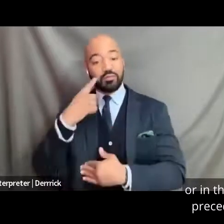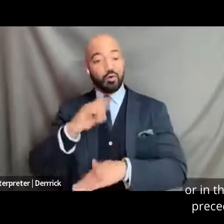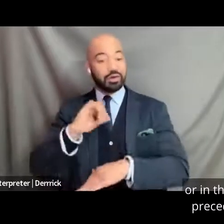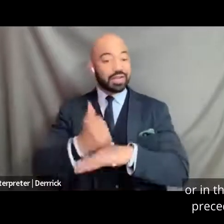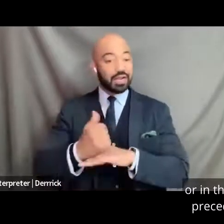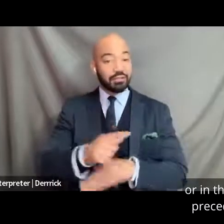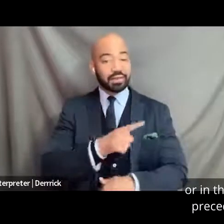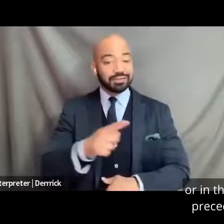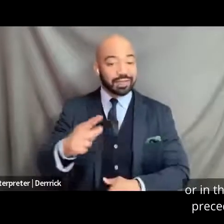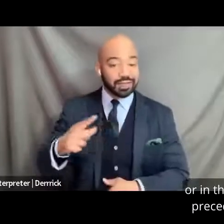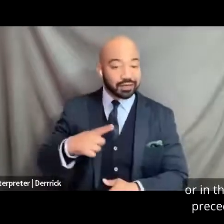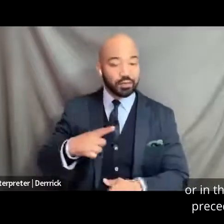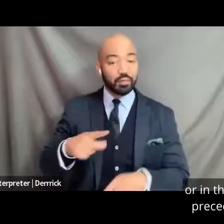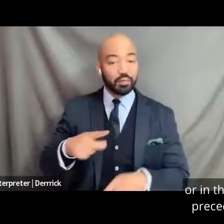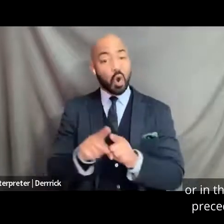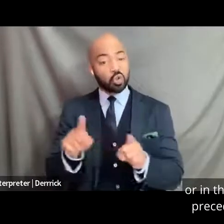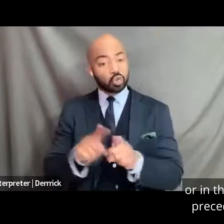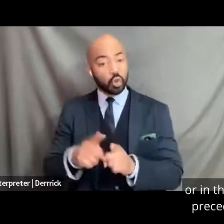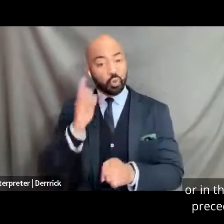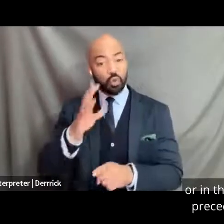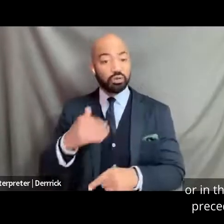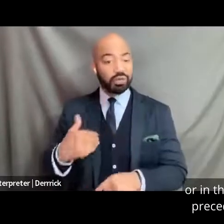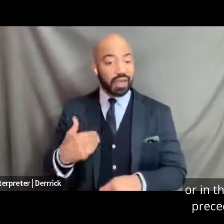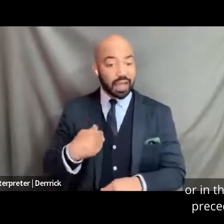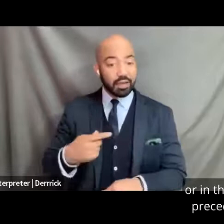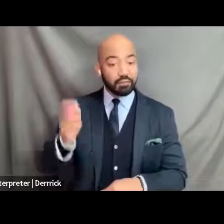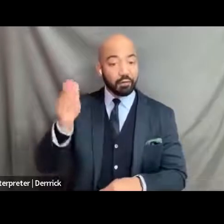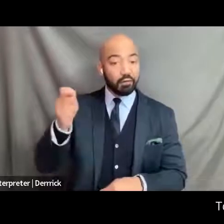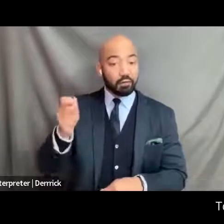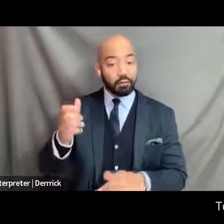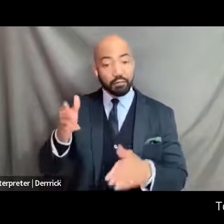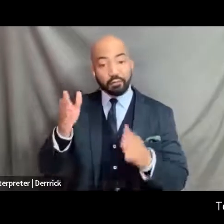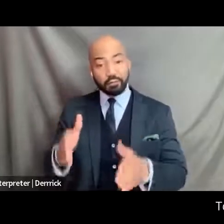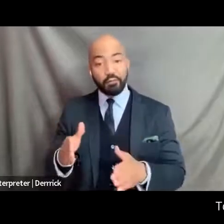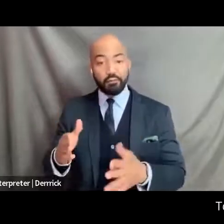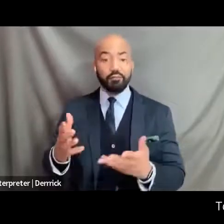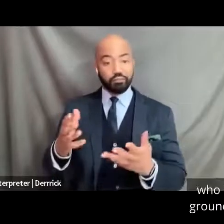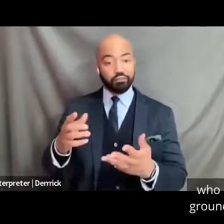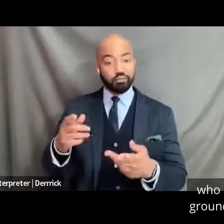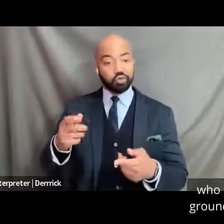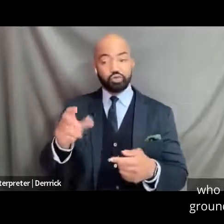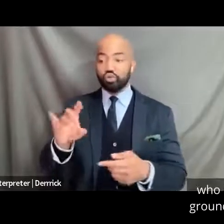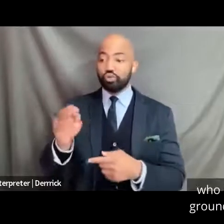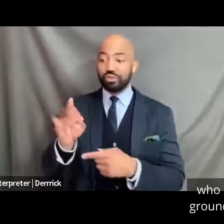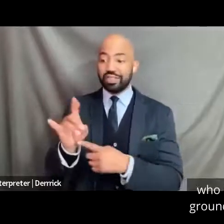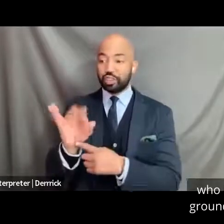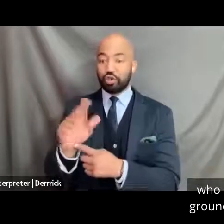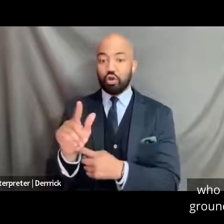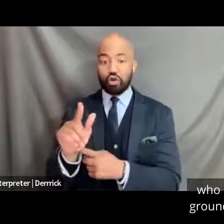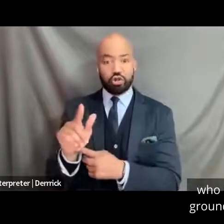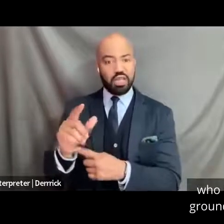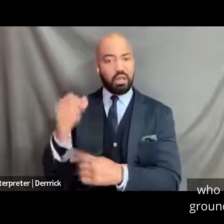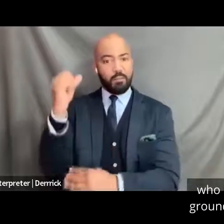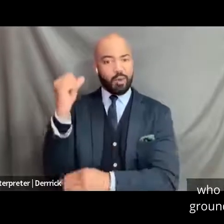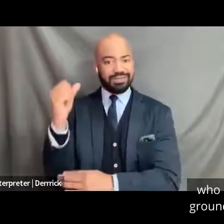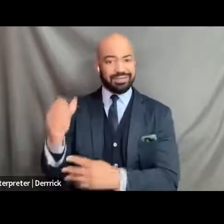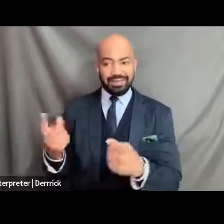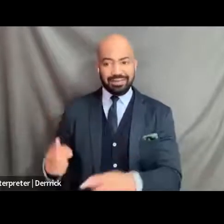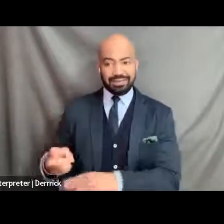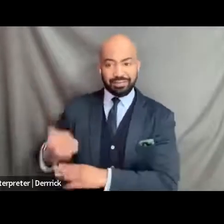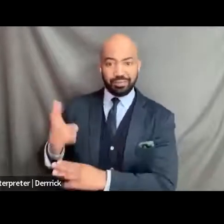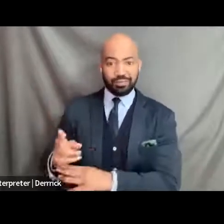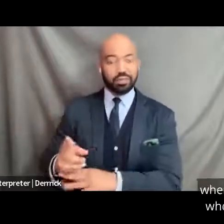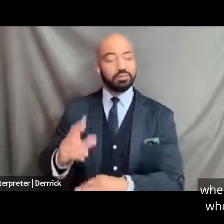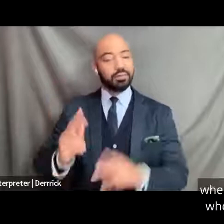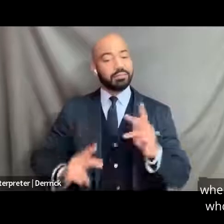jurisprudential precedent matters greatly to every one of us who is doing work on the ground in our communities